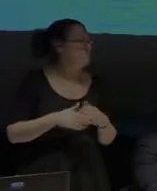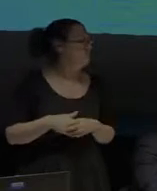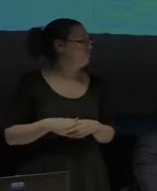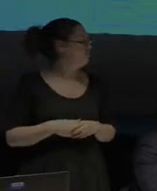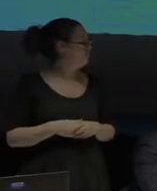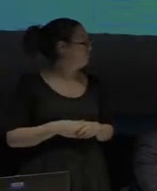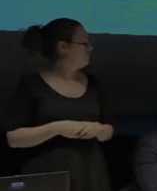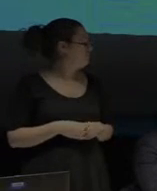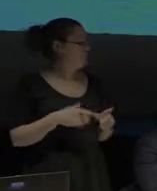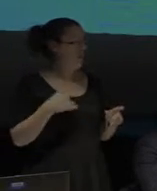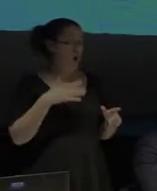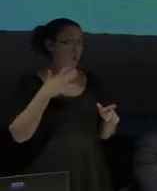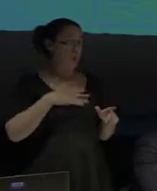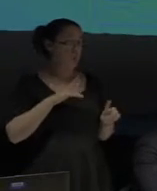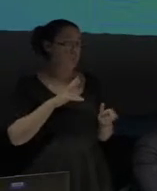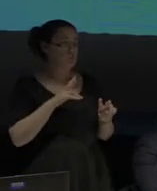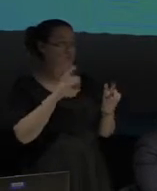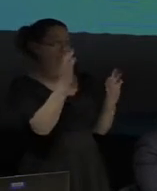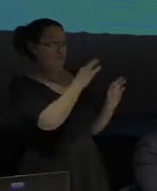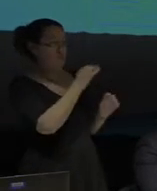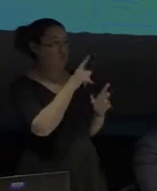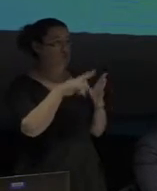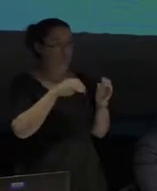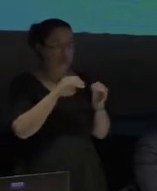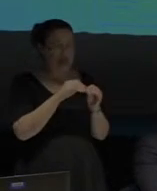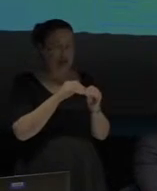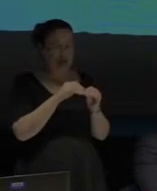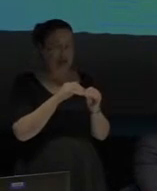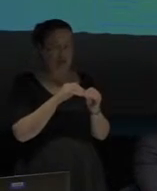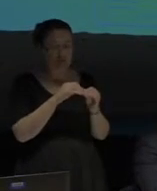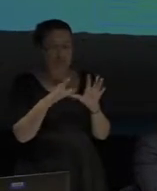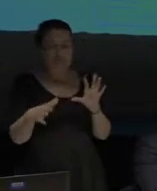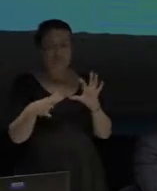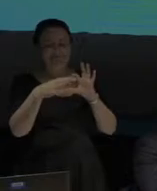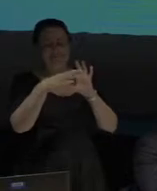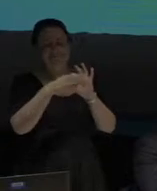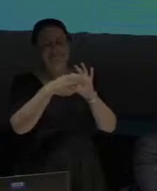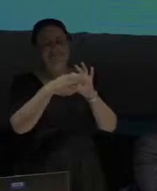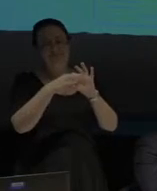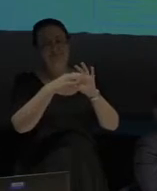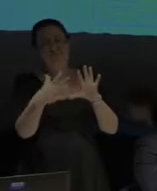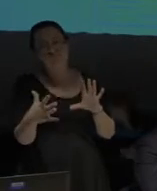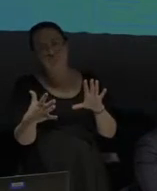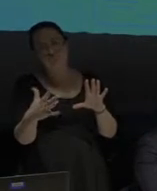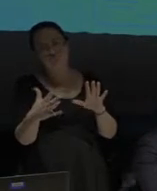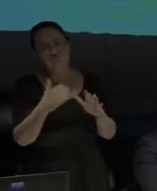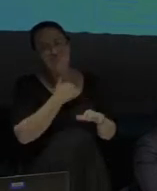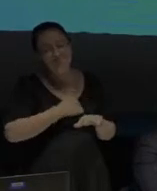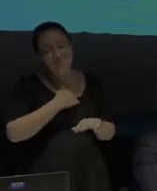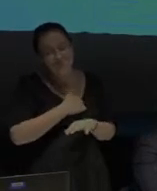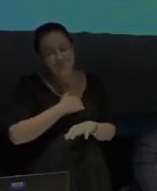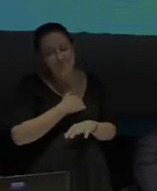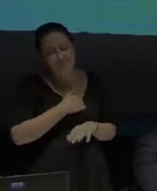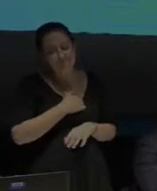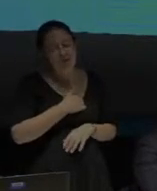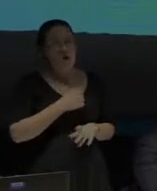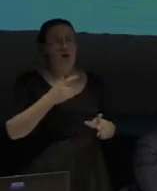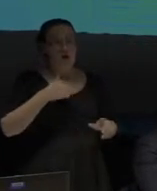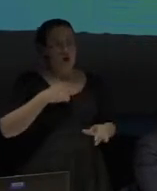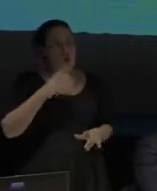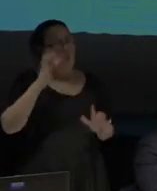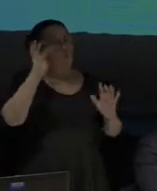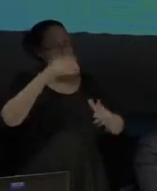I was about to turn to Oberdan. Are you still there, Oberdan? Right, okay, that's exactly what I thought